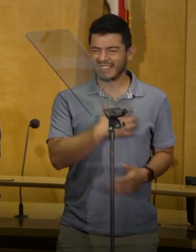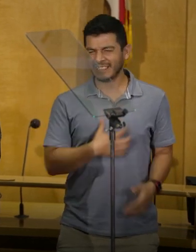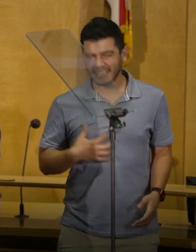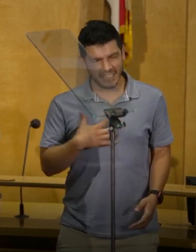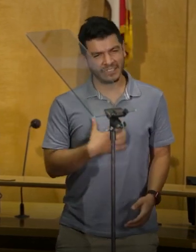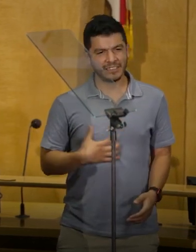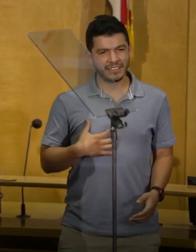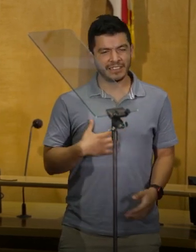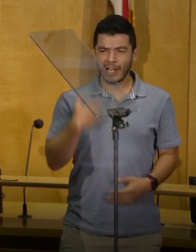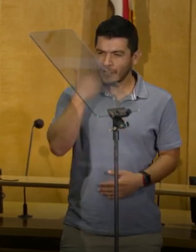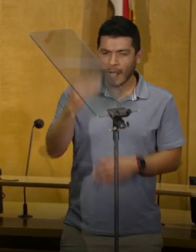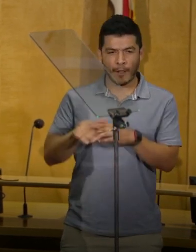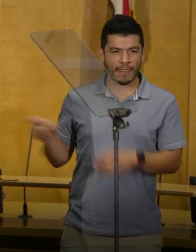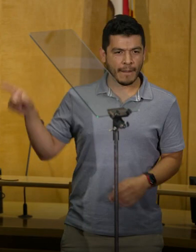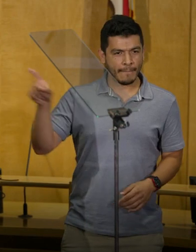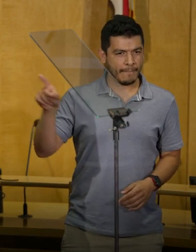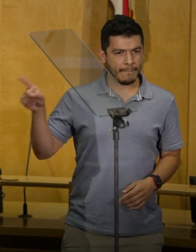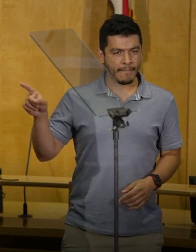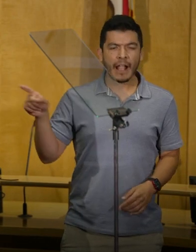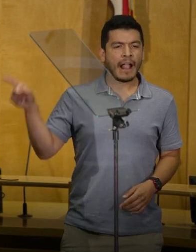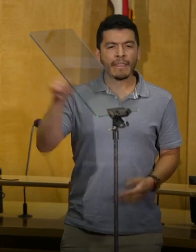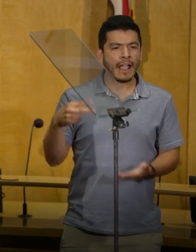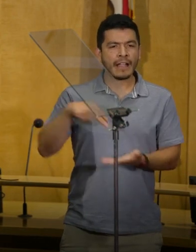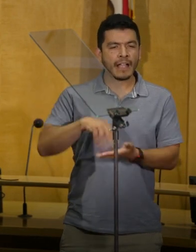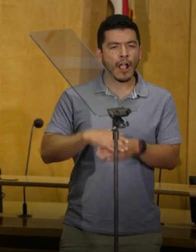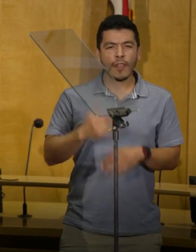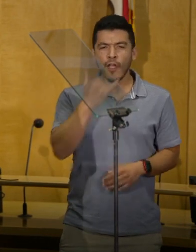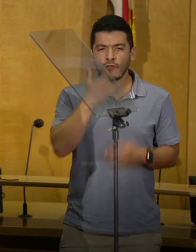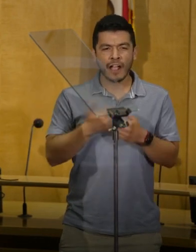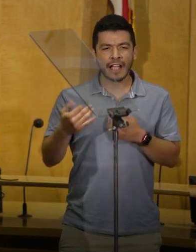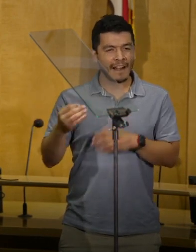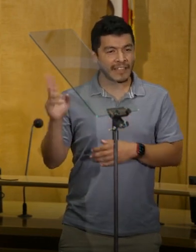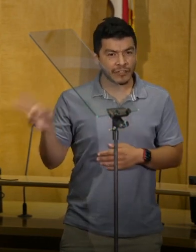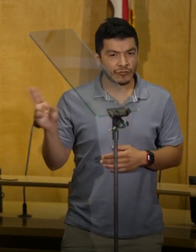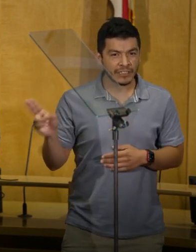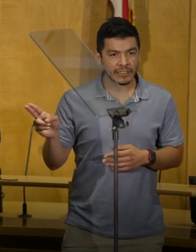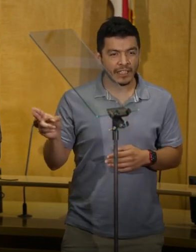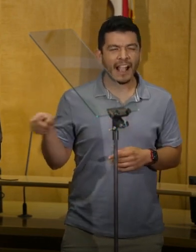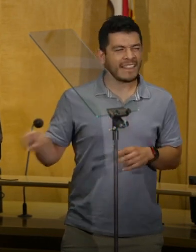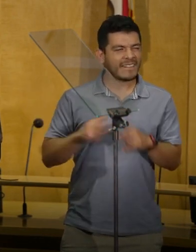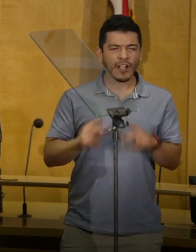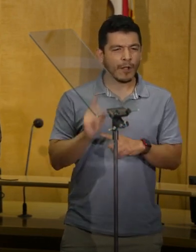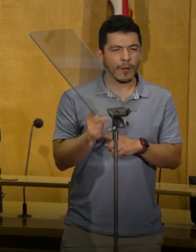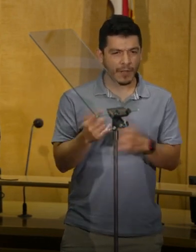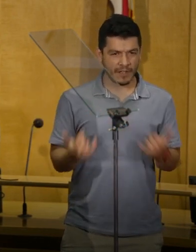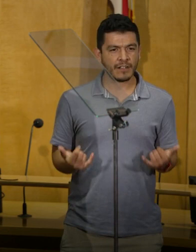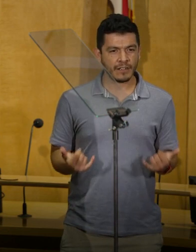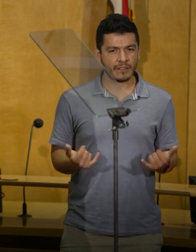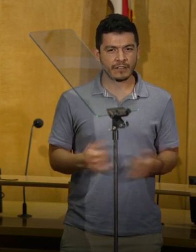disgusting. Shame on them. They stand on the wrong side of history at this very moment.